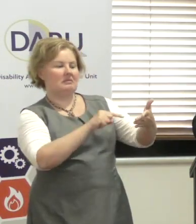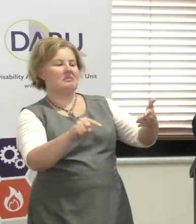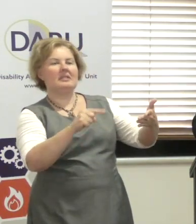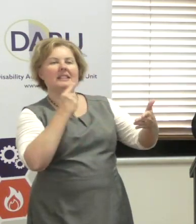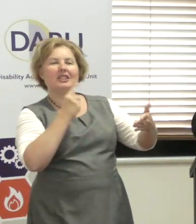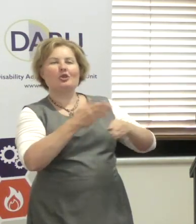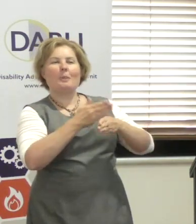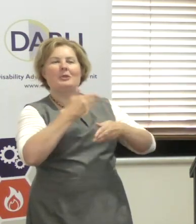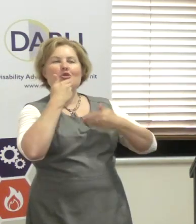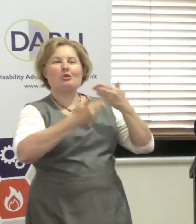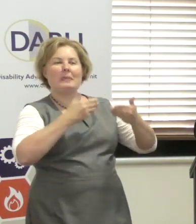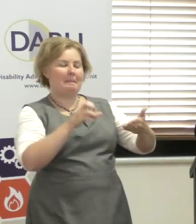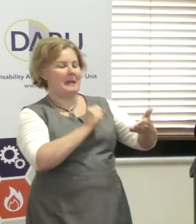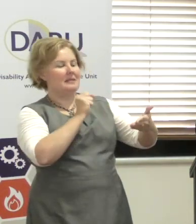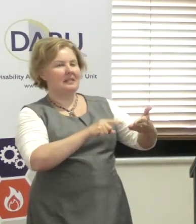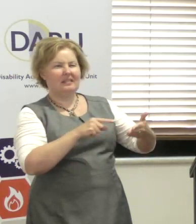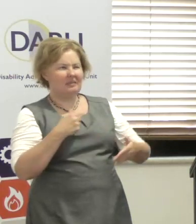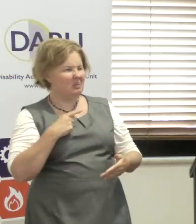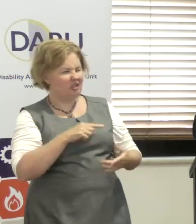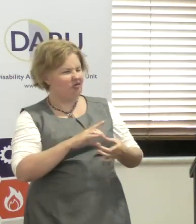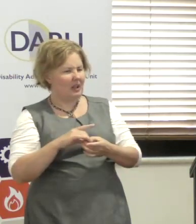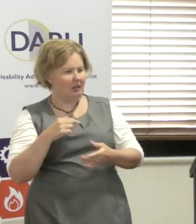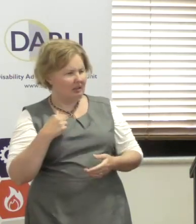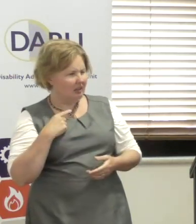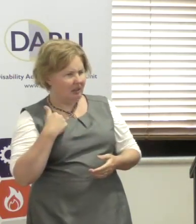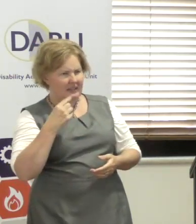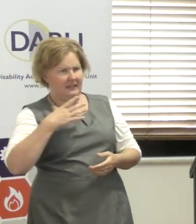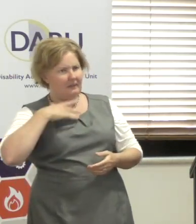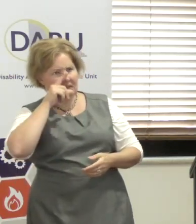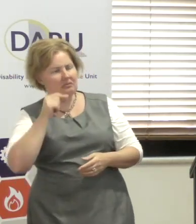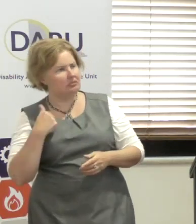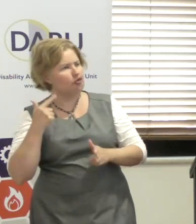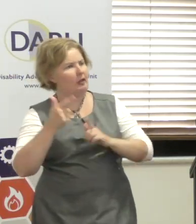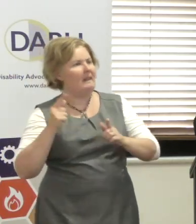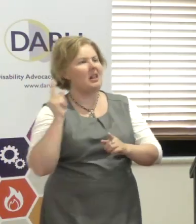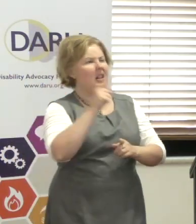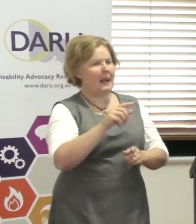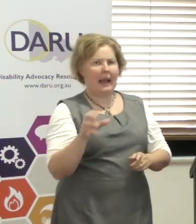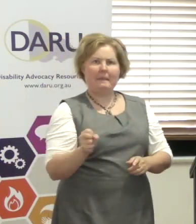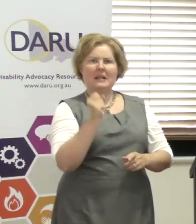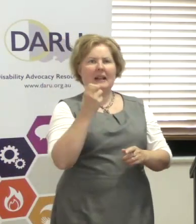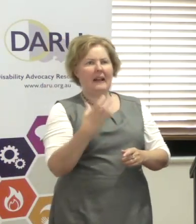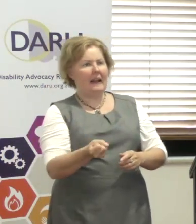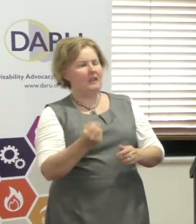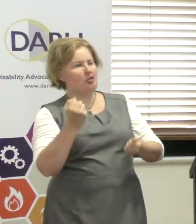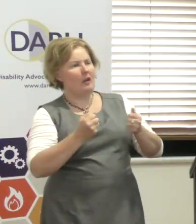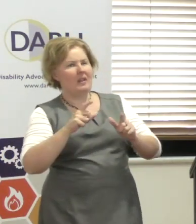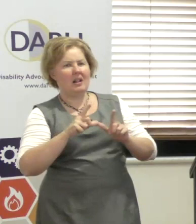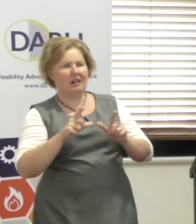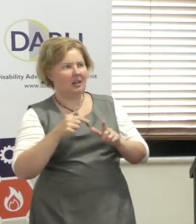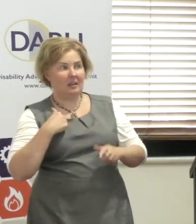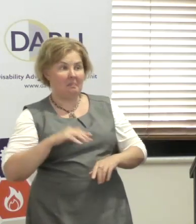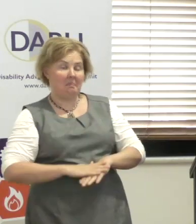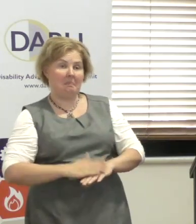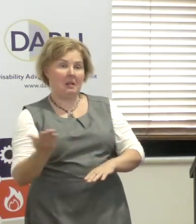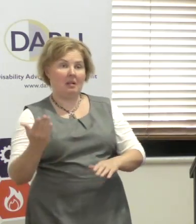that job. I said, I can get myself there. Why does it have this as a standard requirement? And he goes, I don't even bother applying to that now because I know